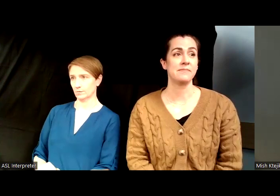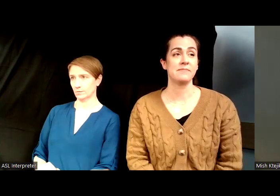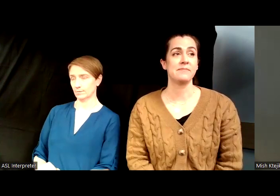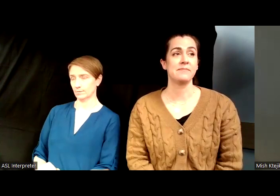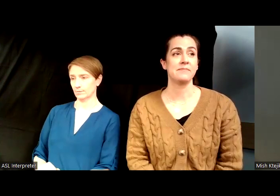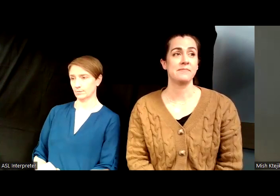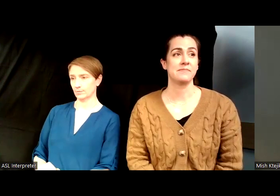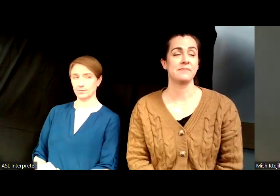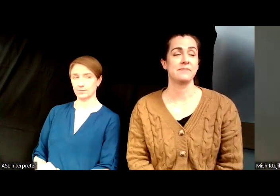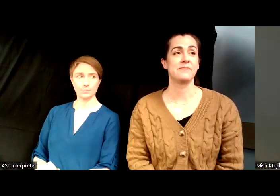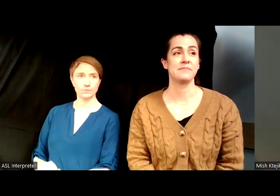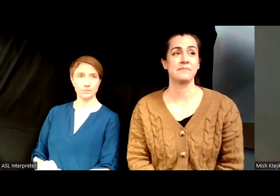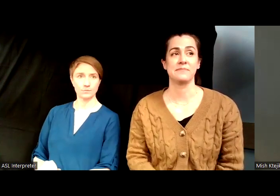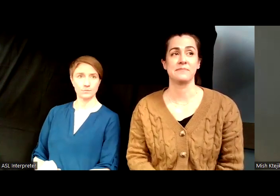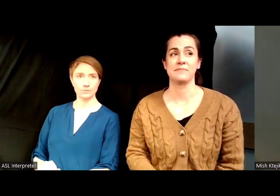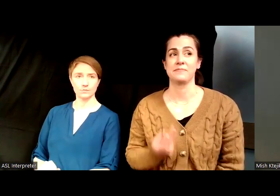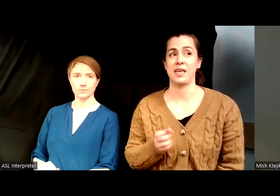The interpreter was a head nodding.